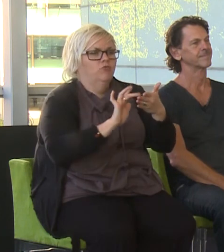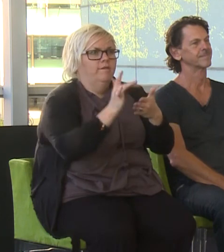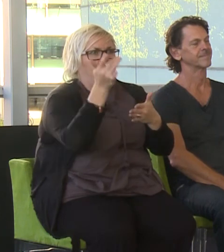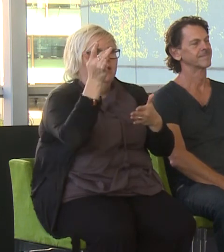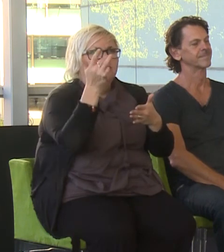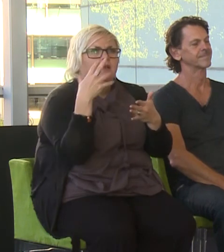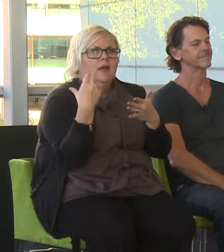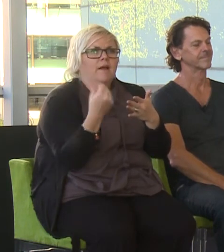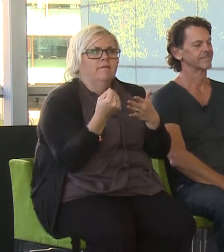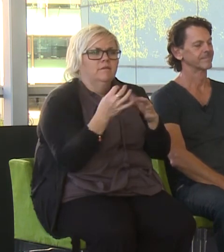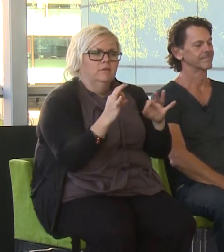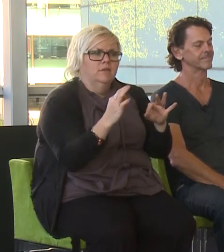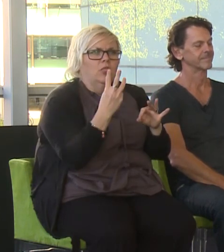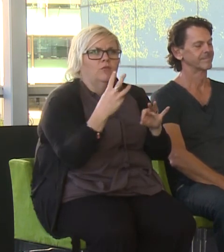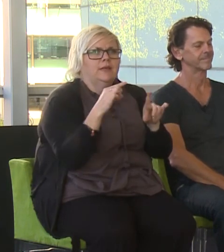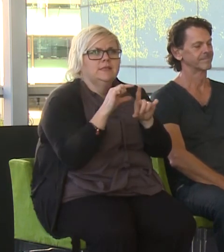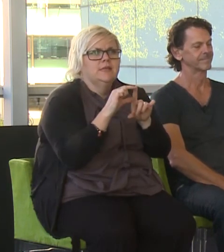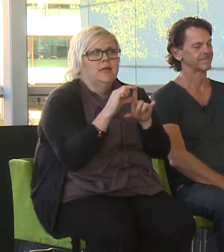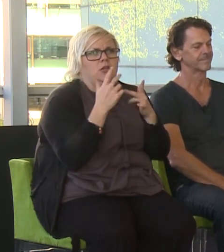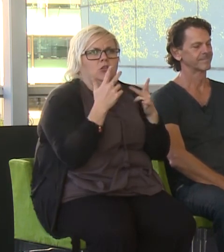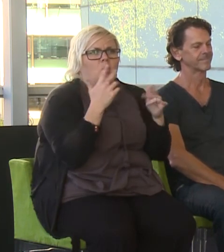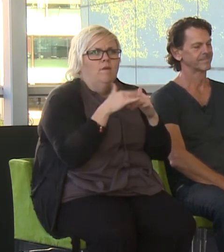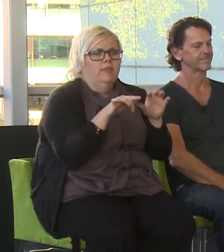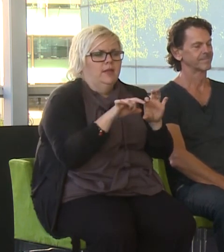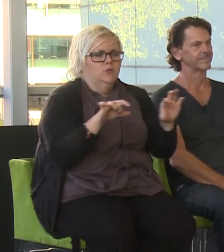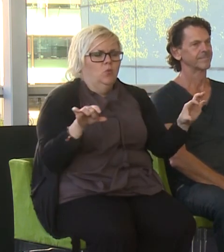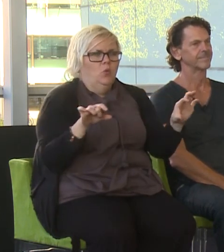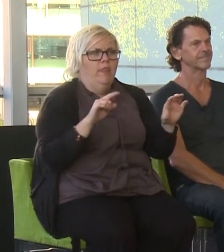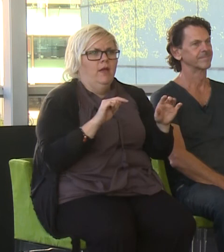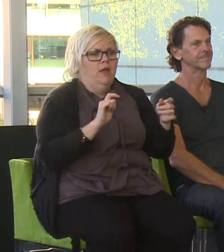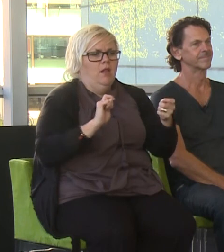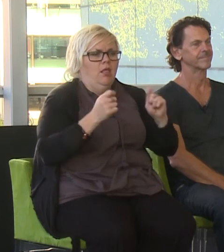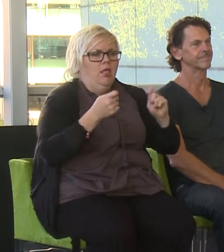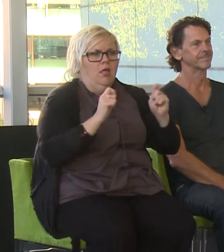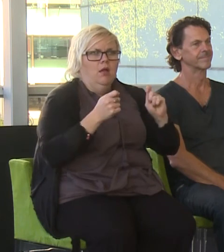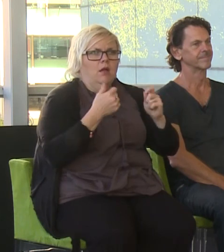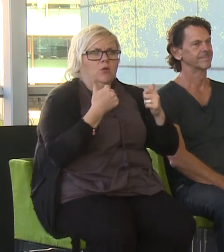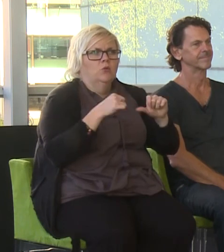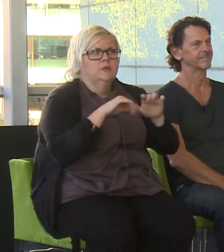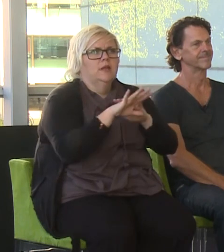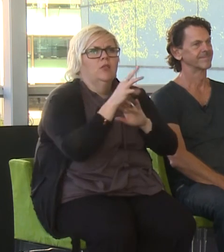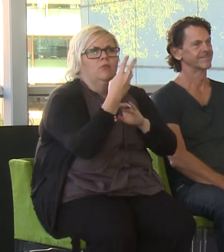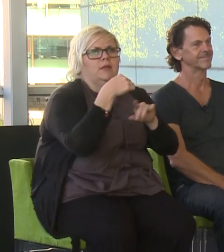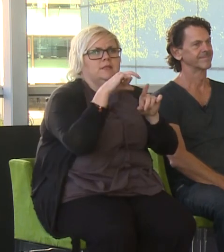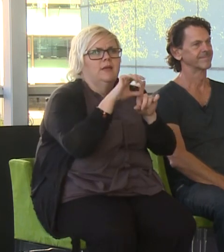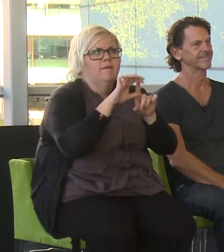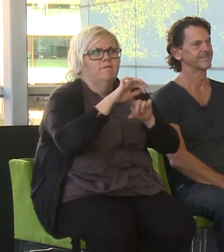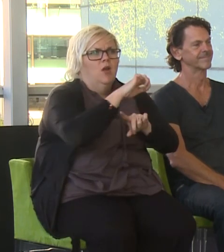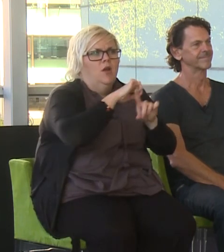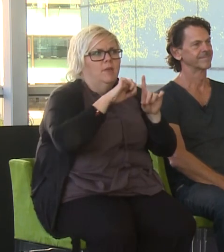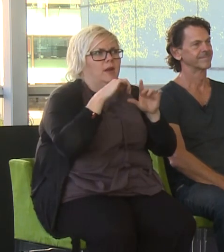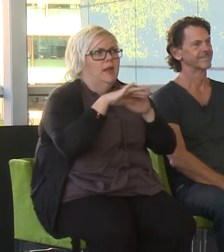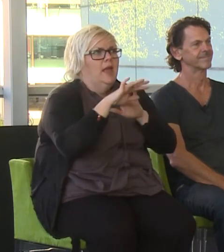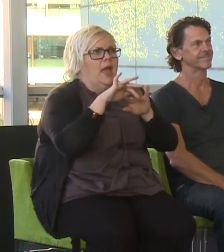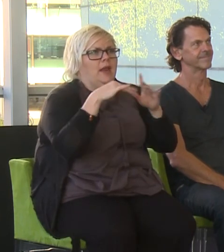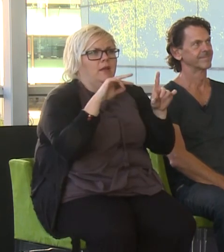exact 3D representation of that sword, which they can manipulate in a 3D environment in any